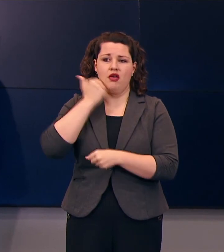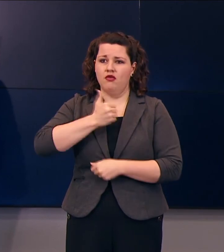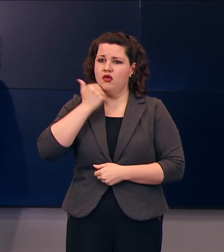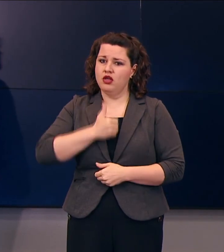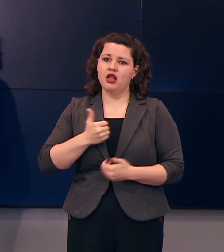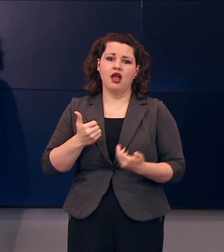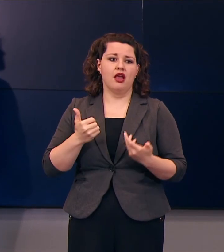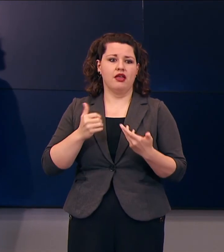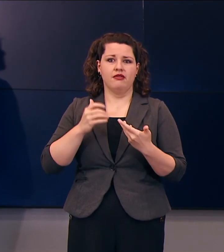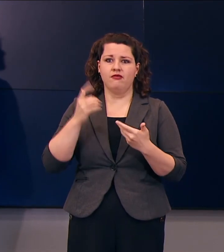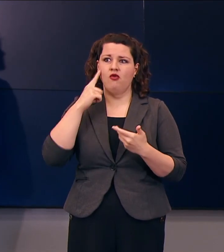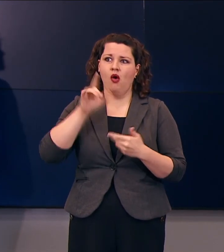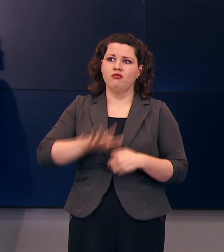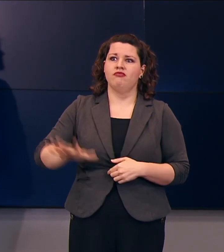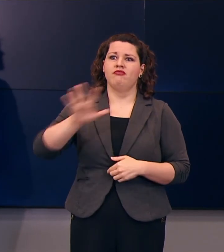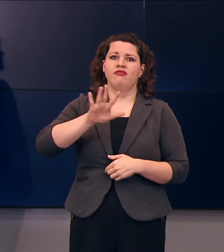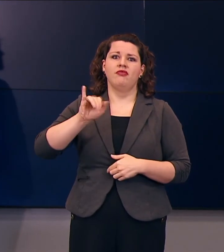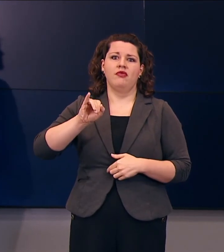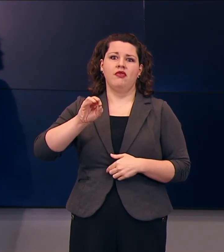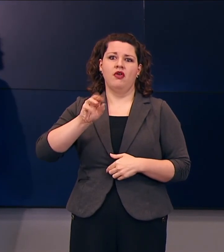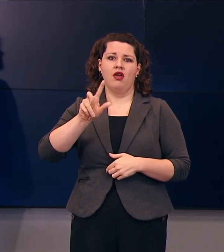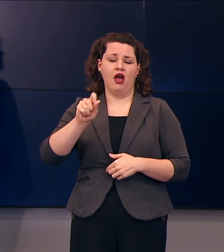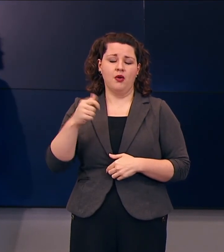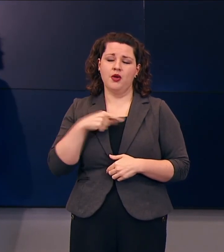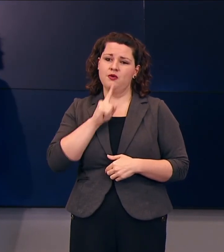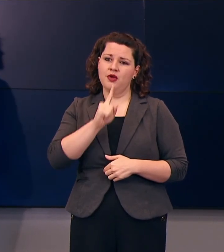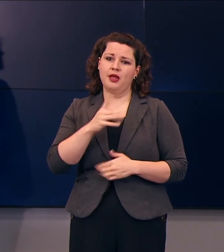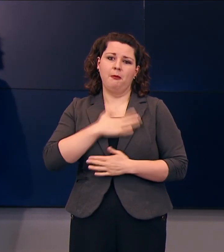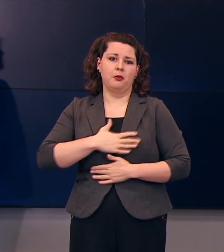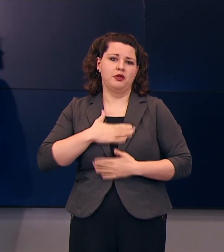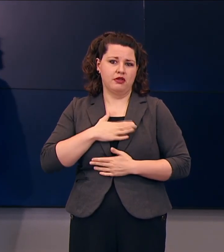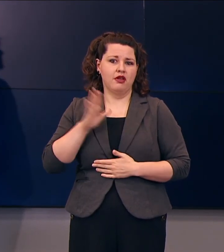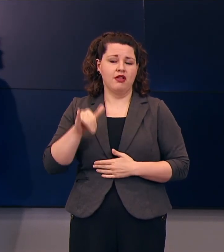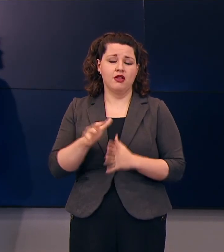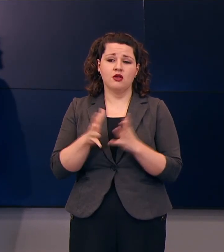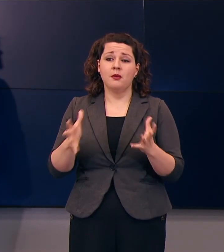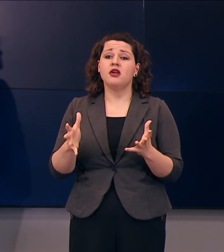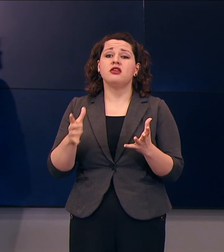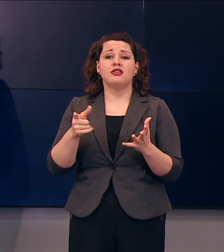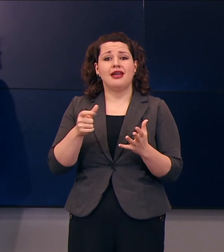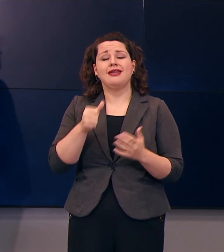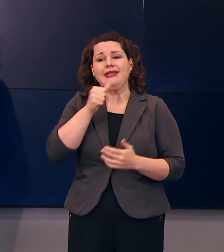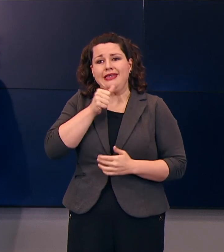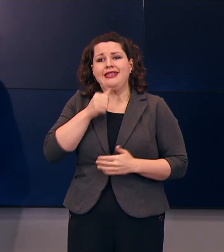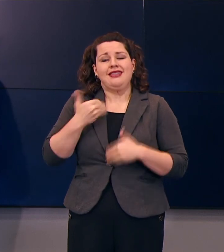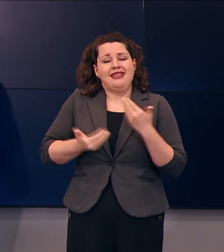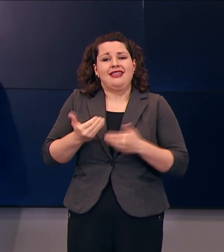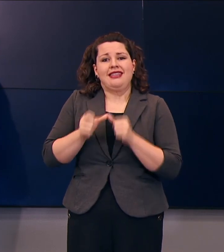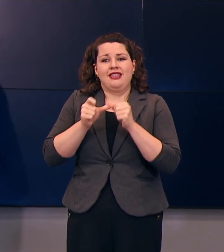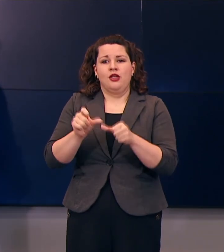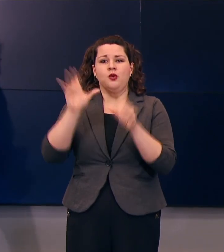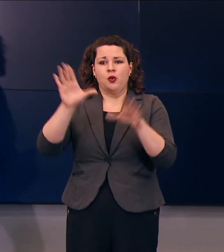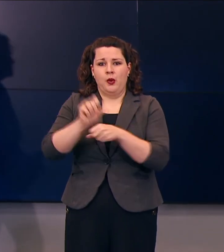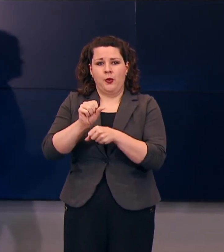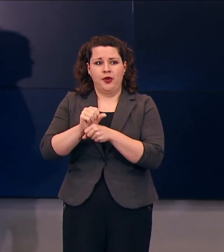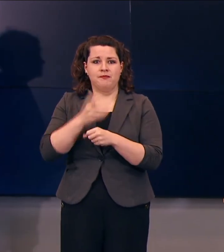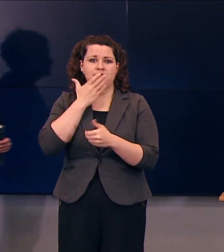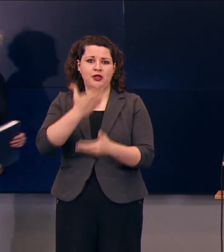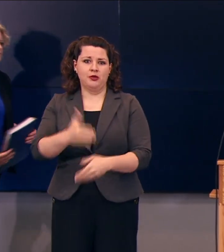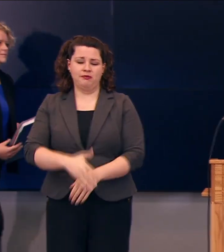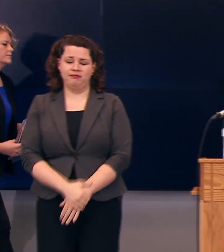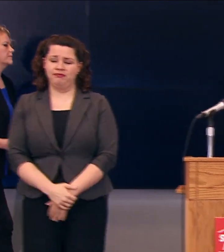day in communities all across our state. We appreciate it so much, and just hang in there and keep up the great work. Thank you.